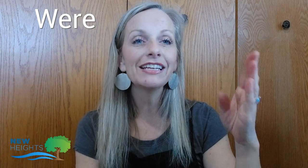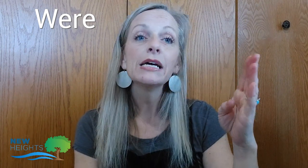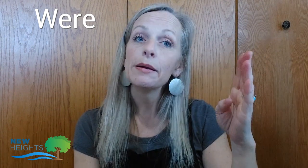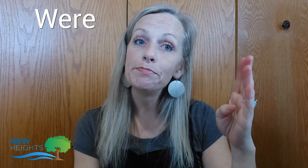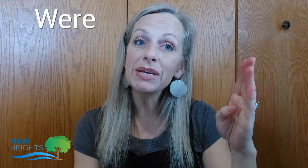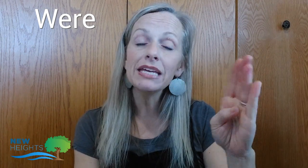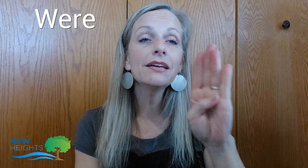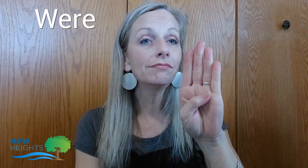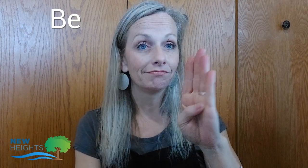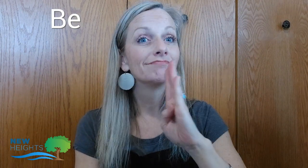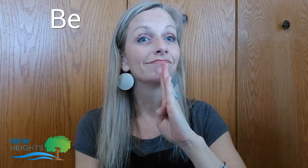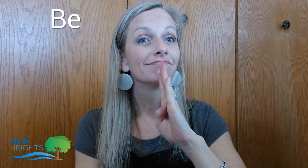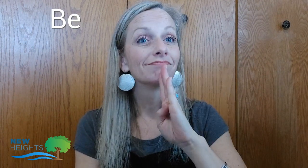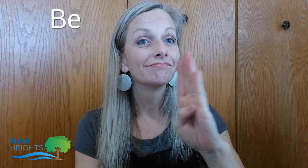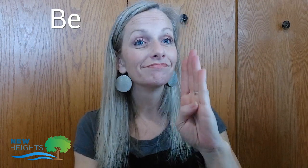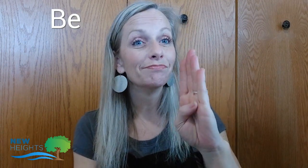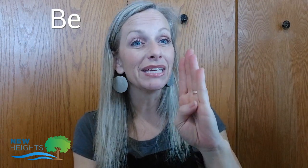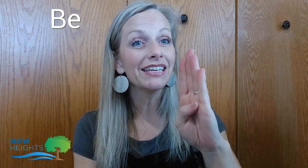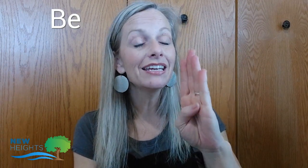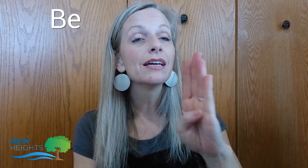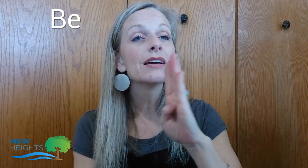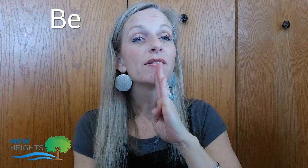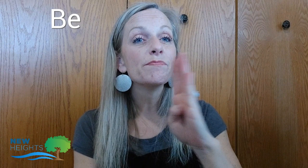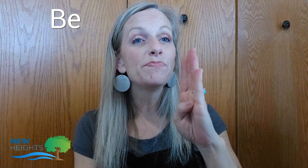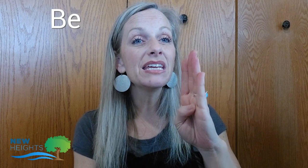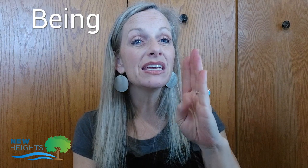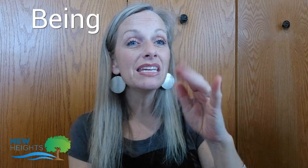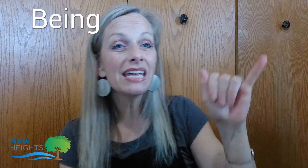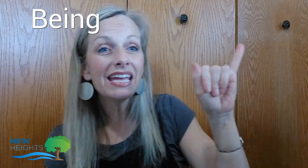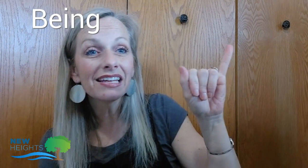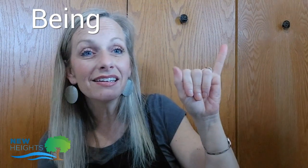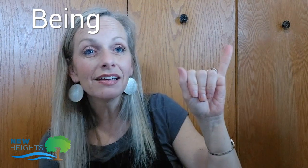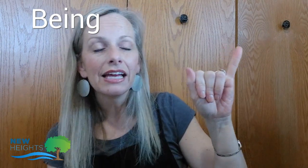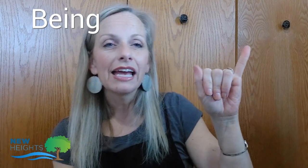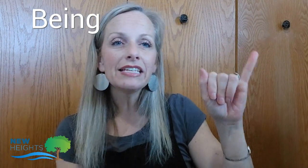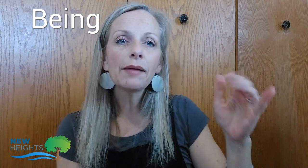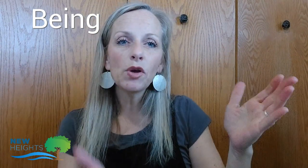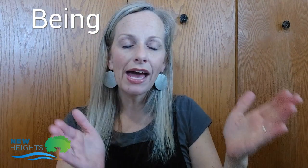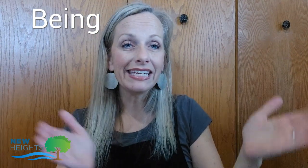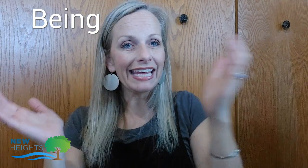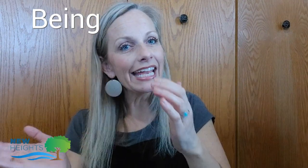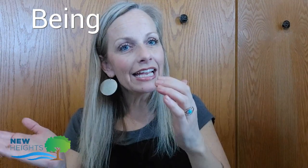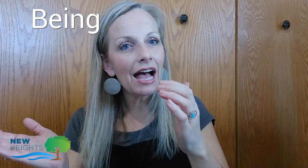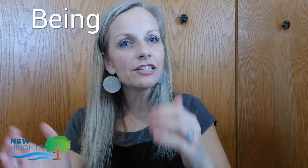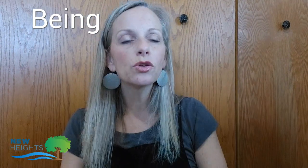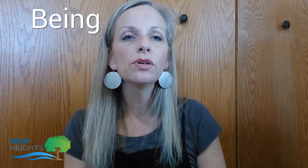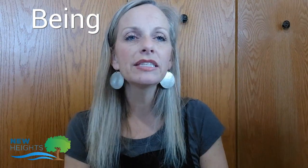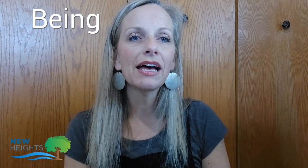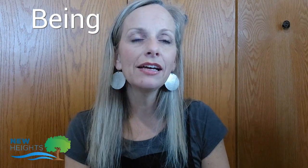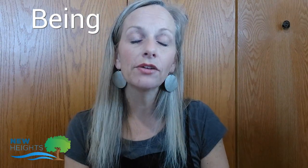Be. Being Anytime you add an ing onto a sign or